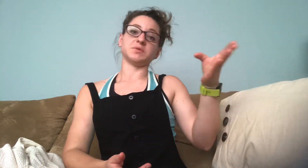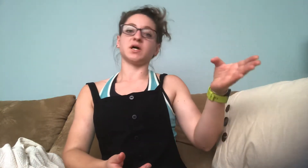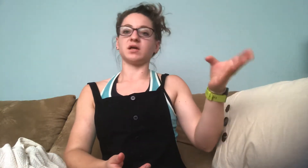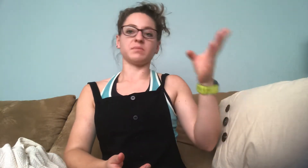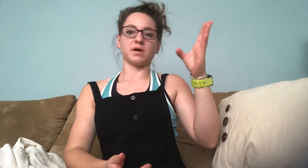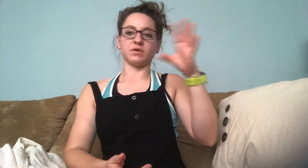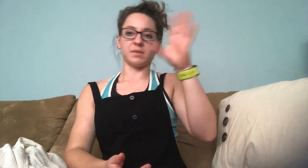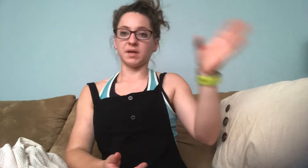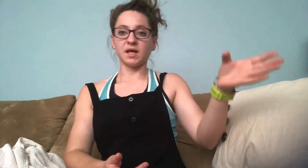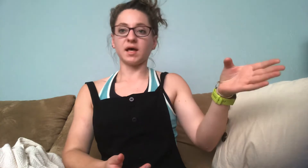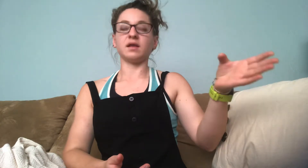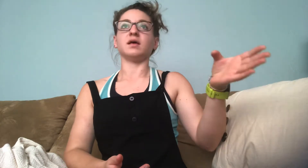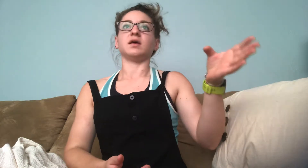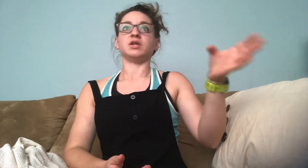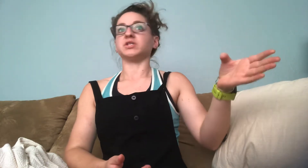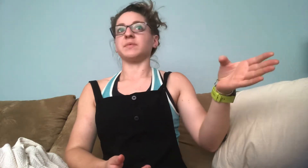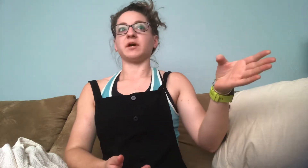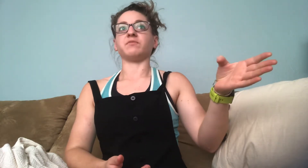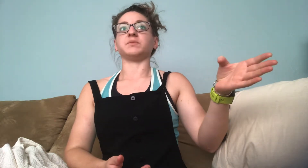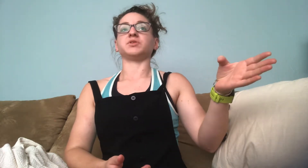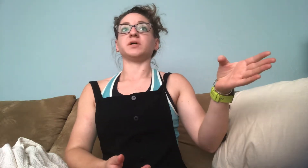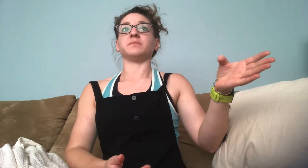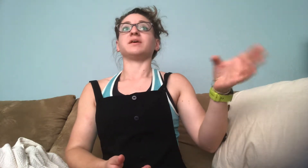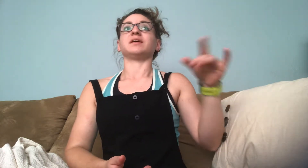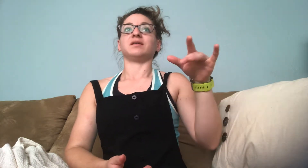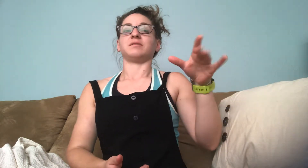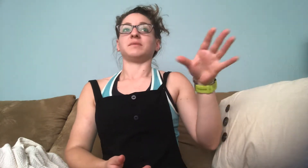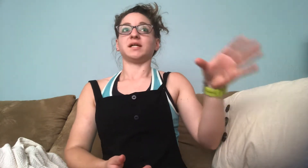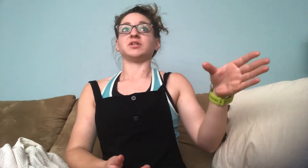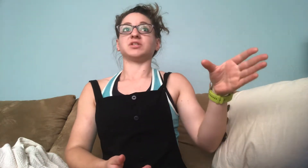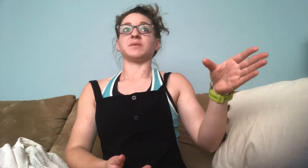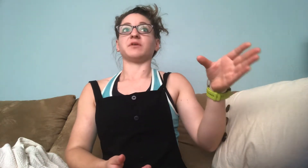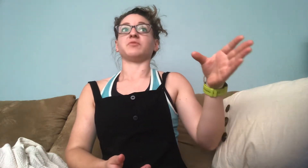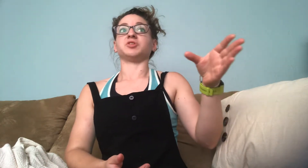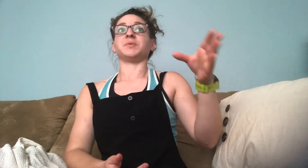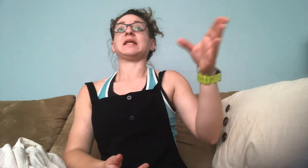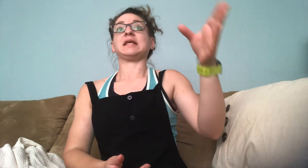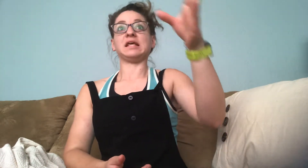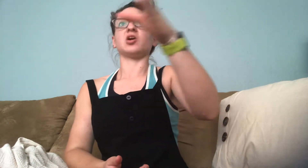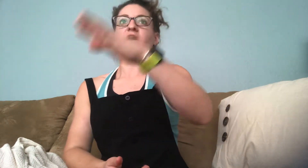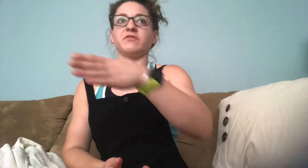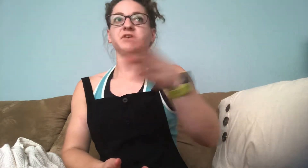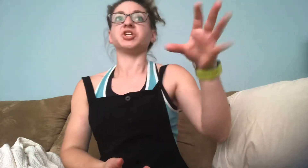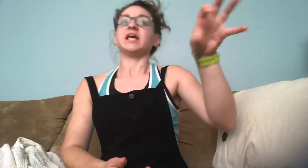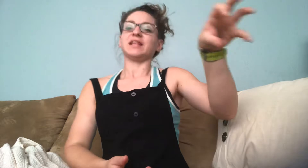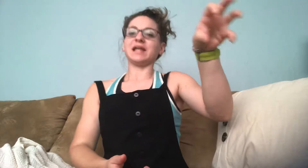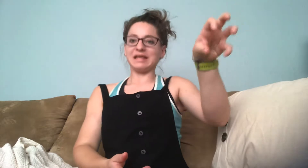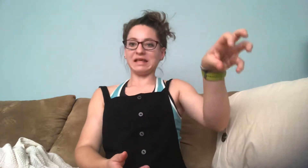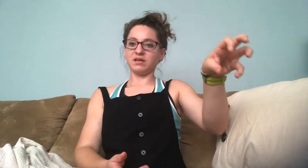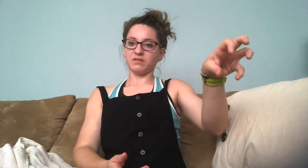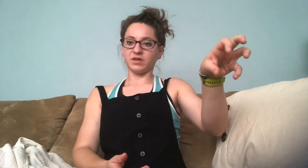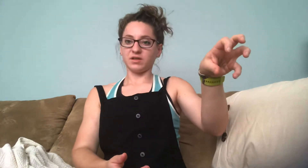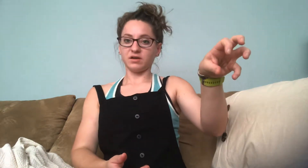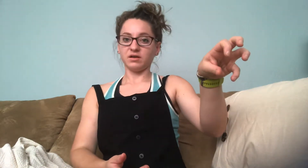established that I'm talking about, okay, my dad, he just got back from a trip. My dad just got back from a trip, and he caught a fish. That he, right